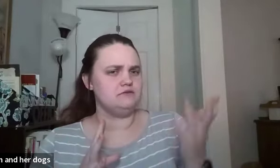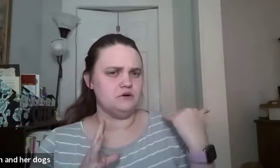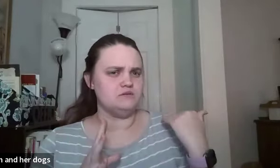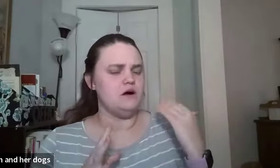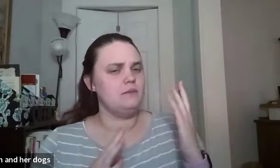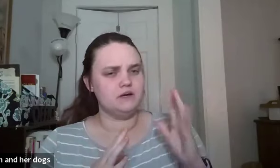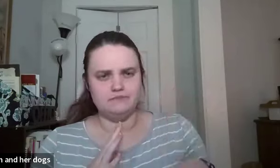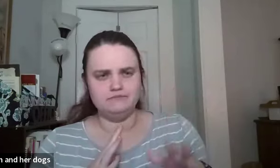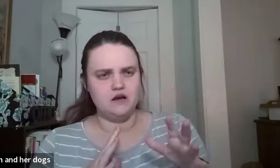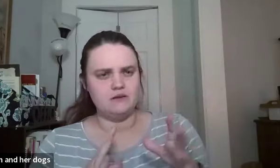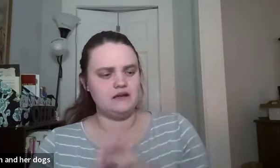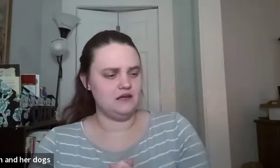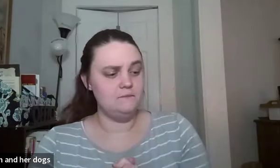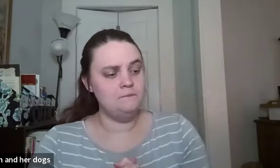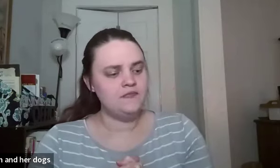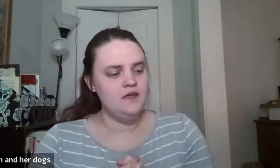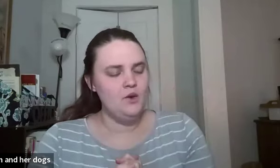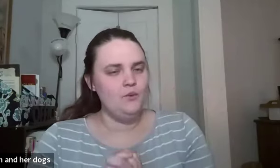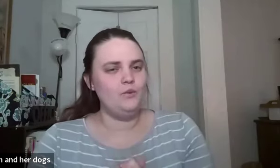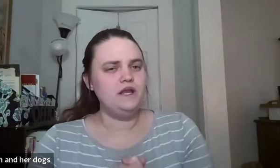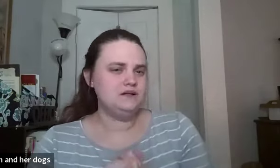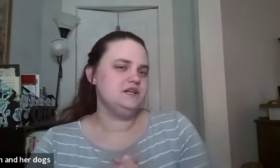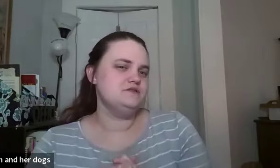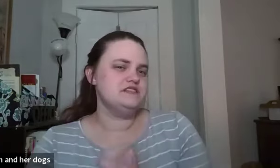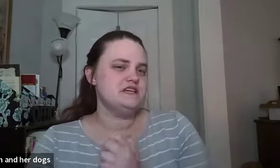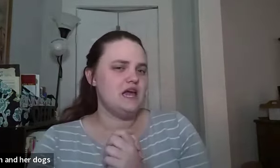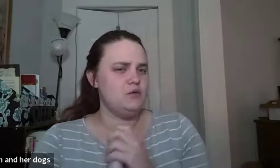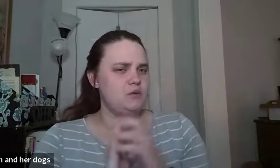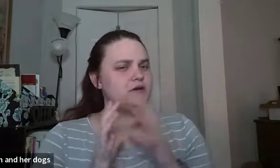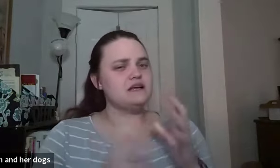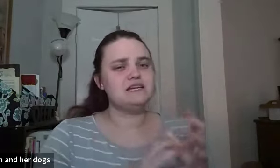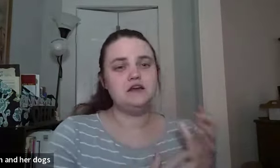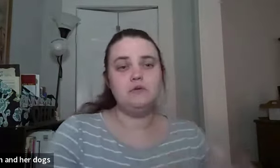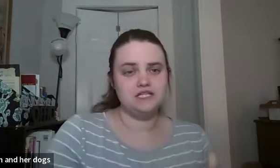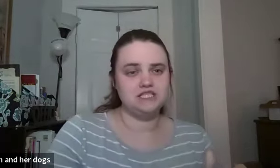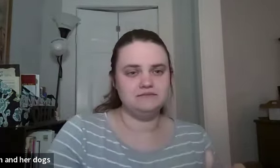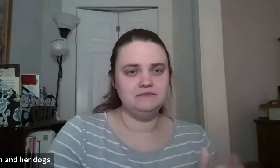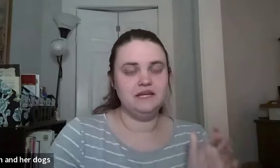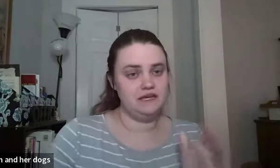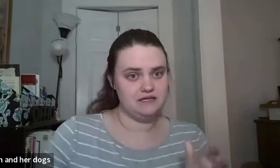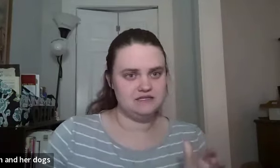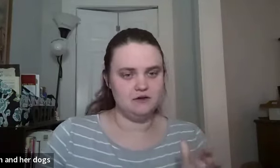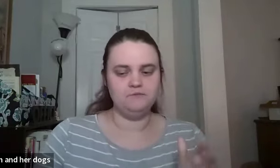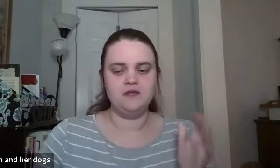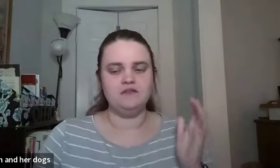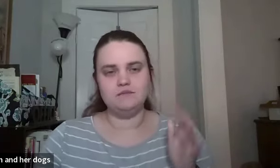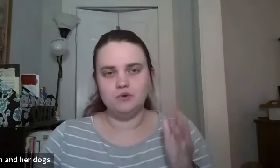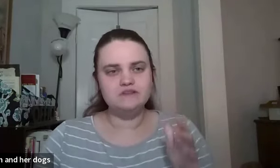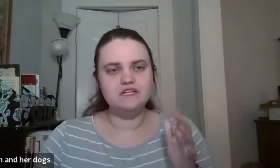before as well. I'm going to talk about it again. When you're asking a question in ASL, the important thing to